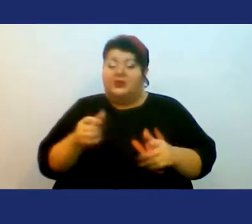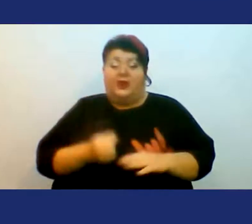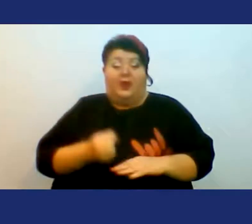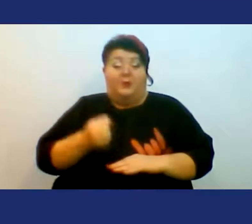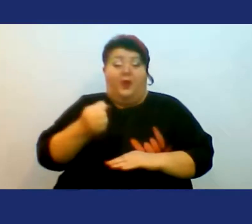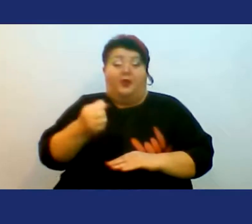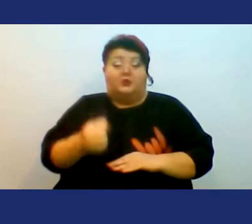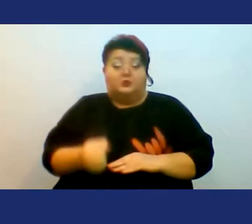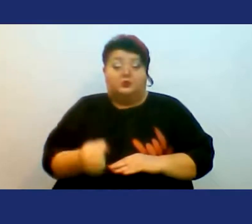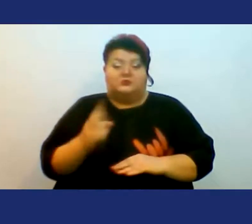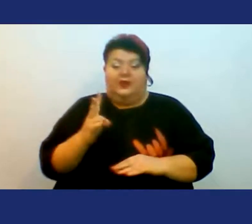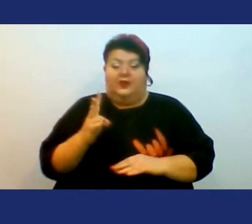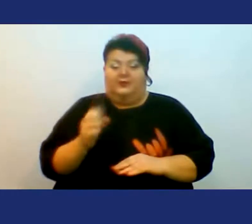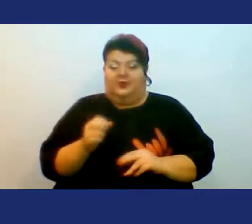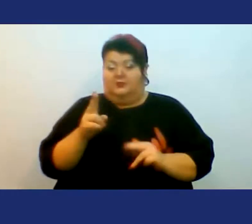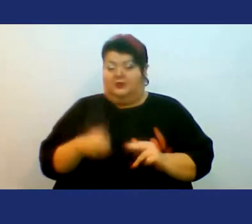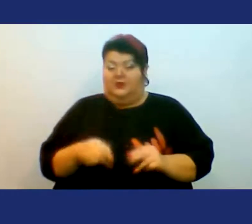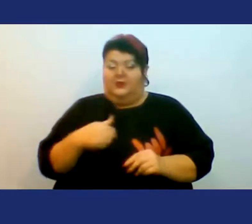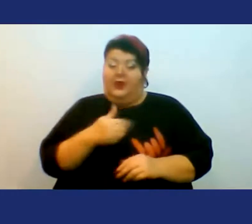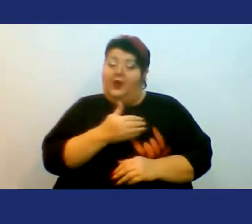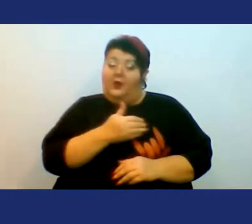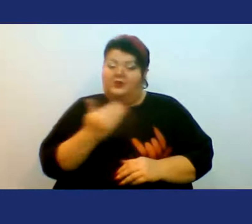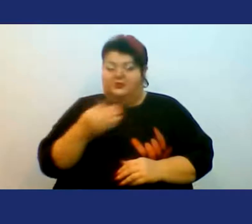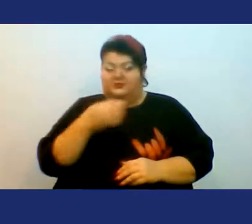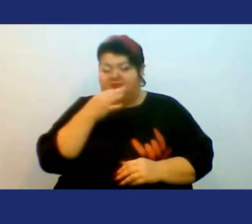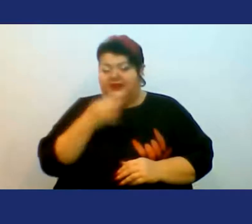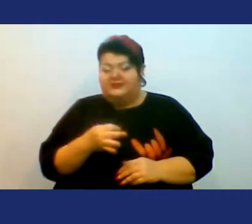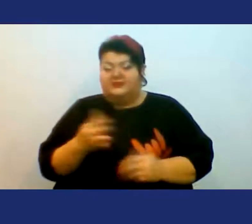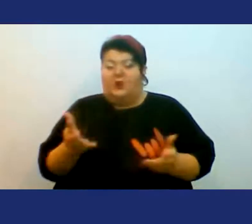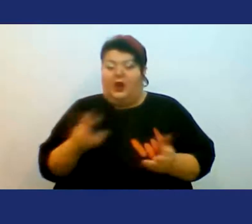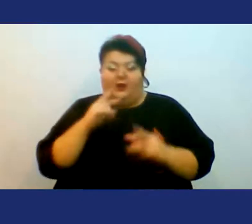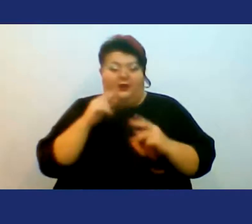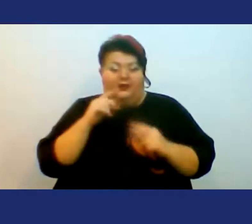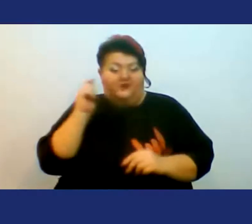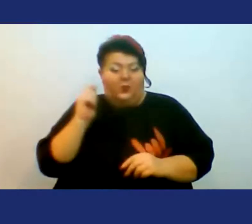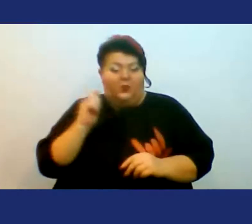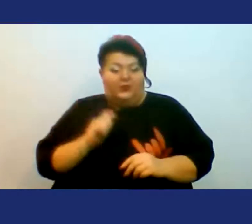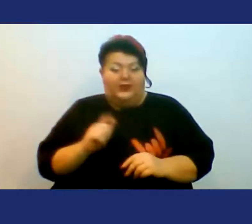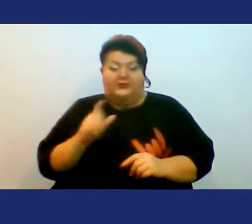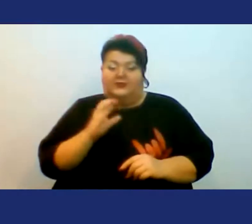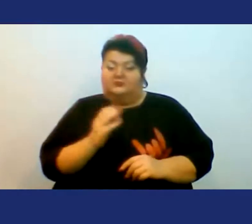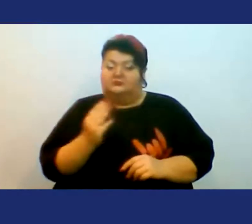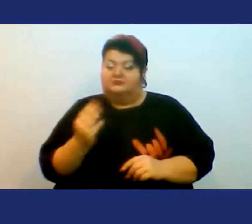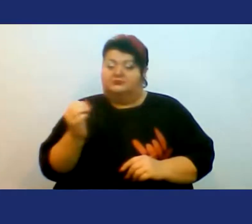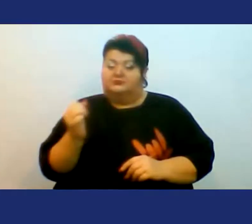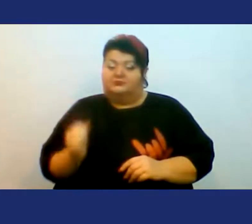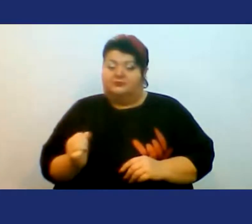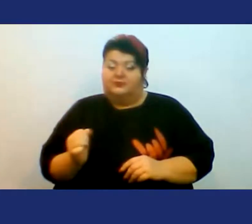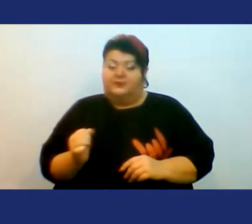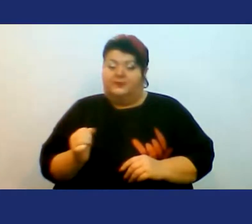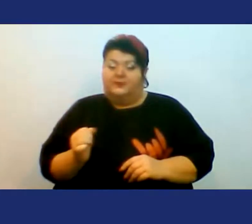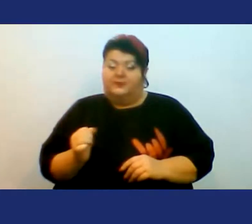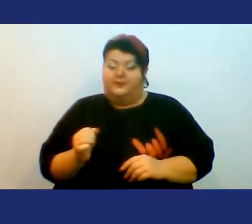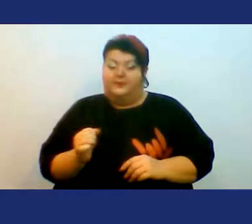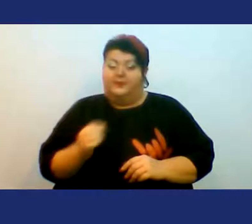United States has been adapting its election administration to the COVID environment in the same way that Ukraine